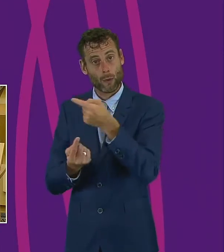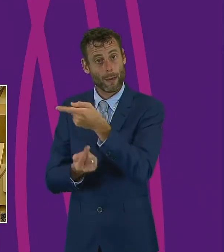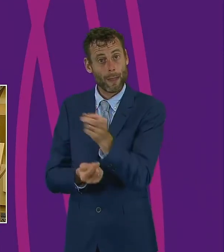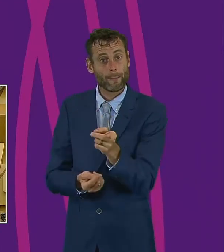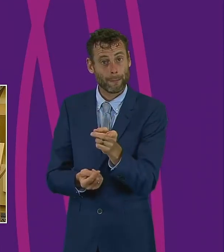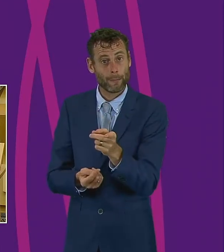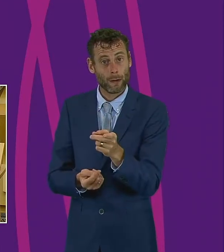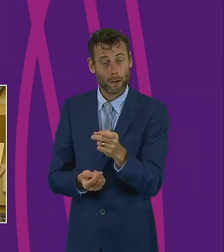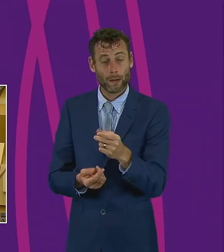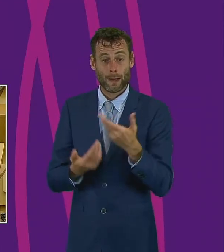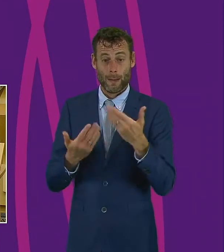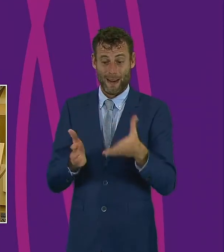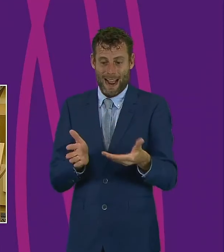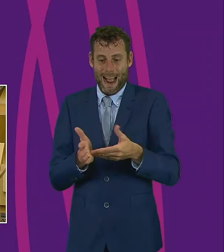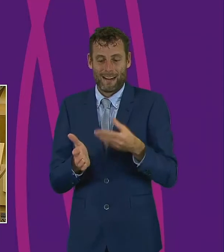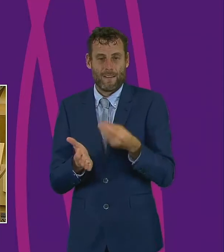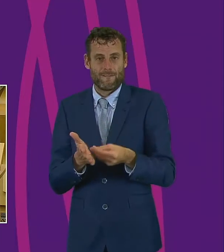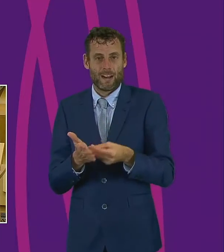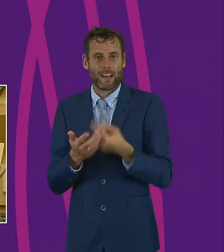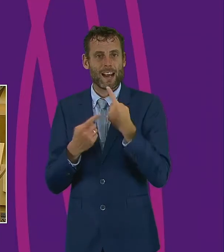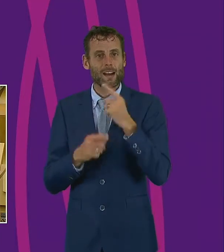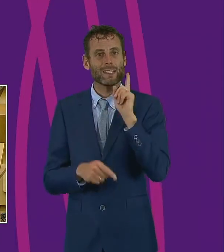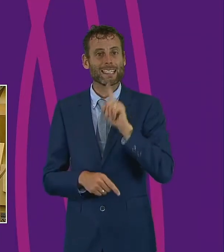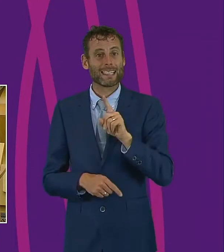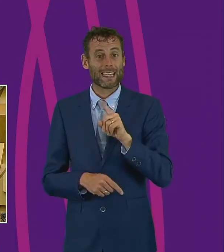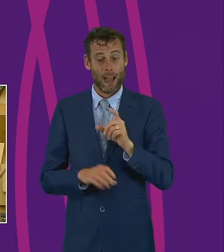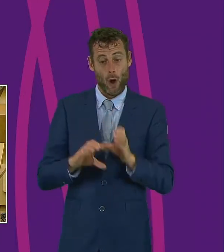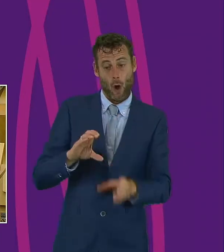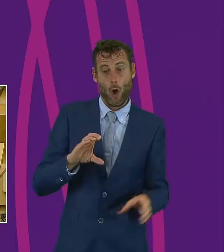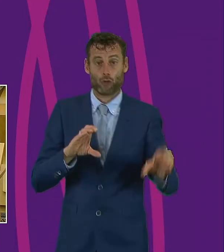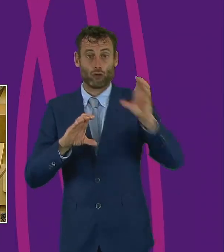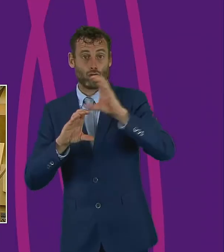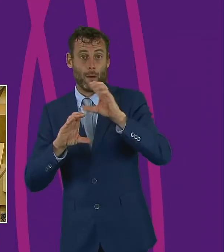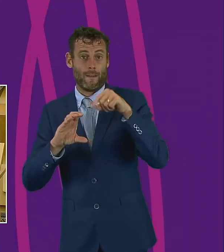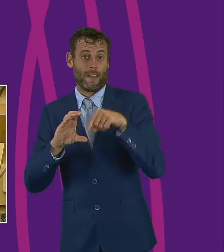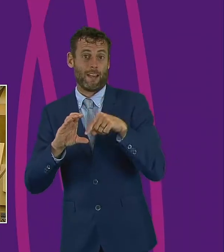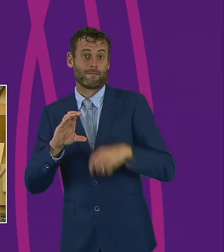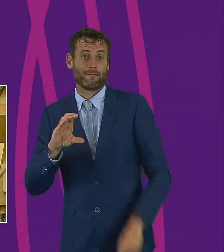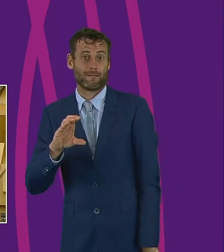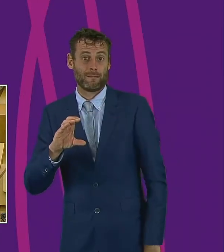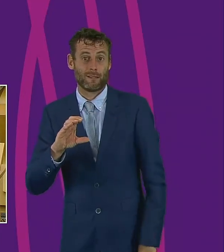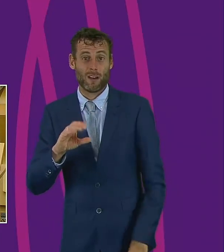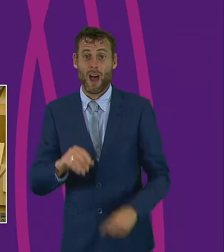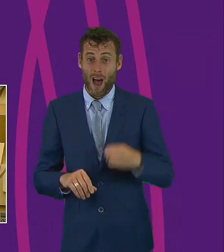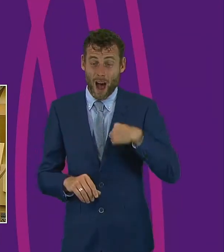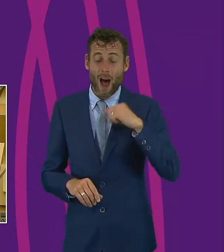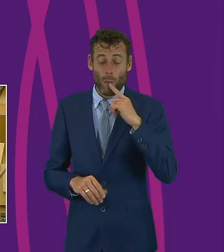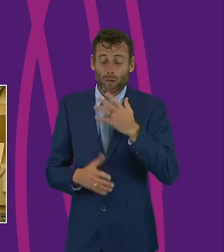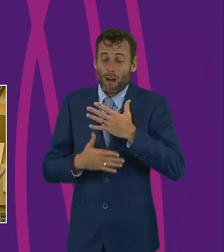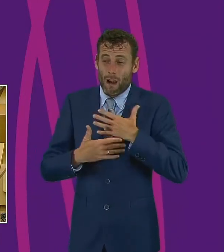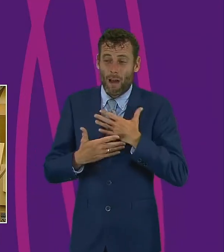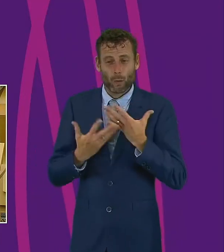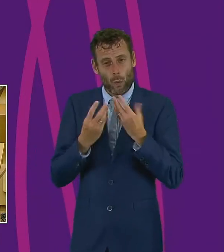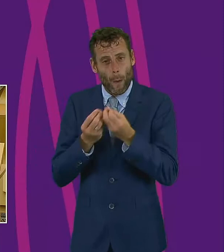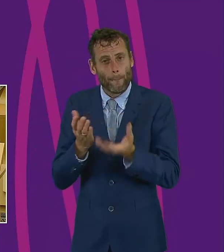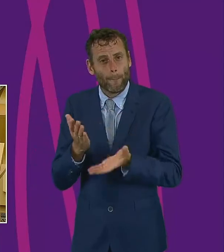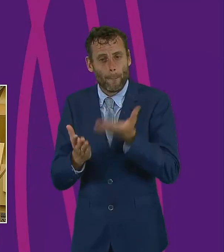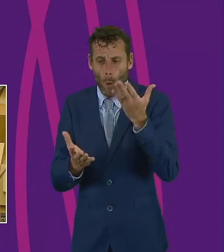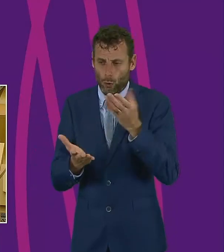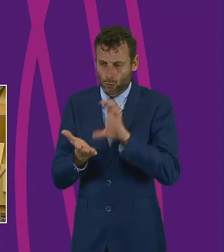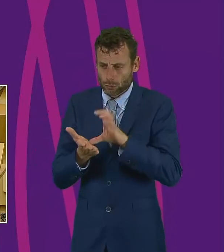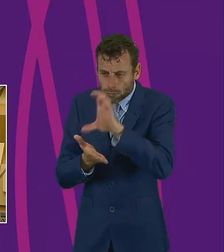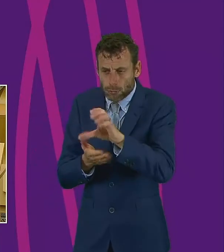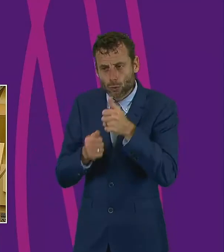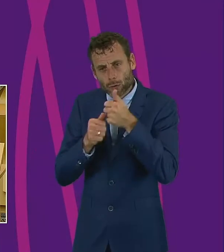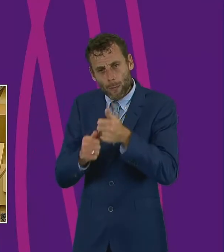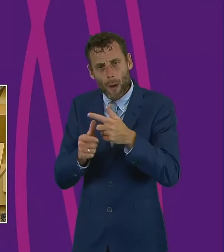funding that was announced yesterday is in addition to that. I would really love to do more in terms of economic support